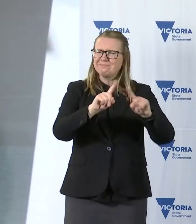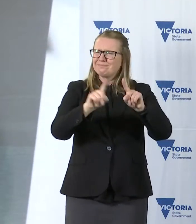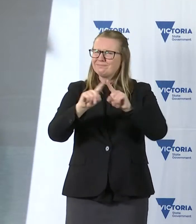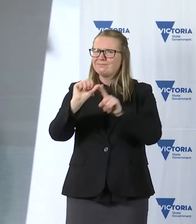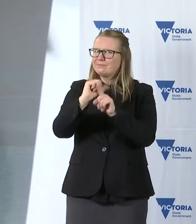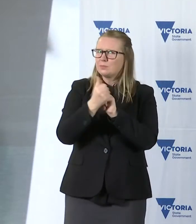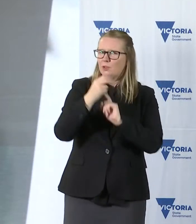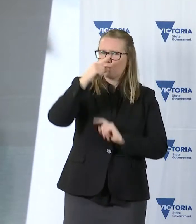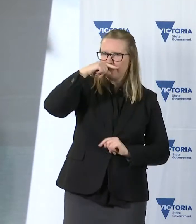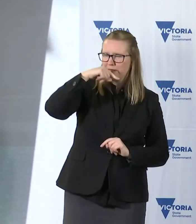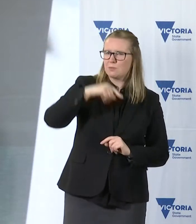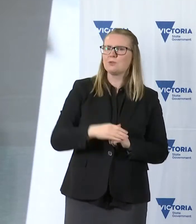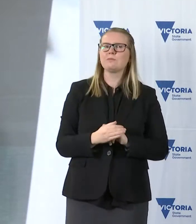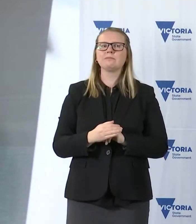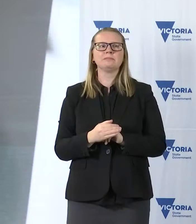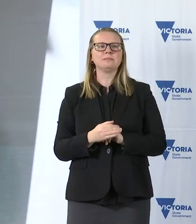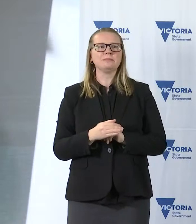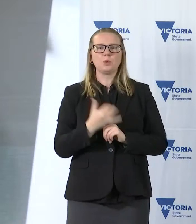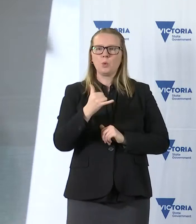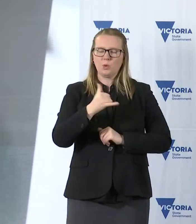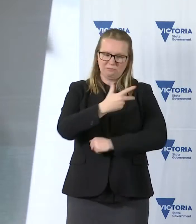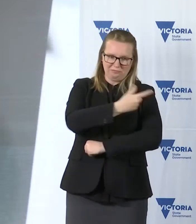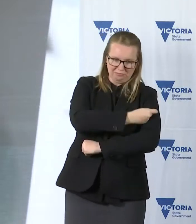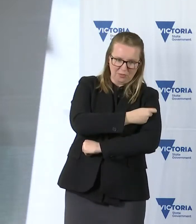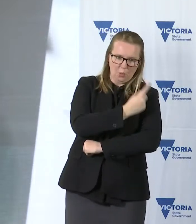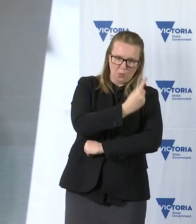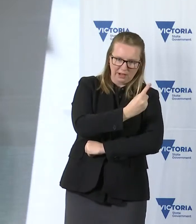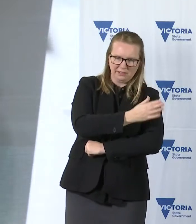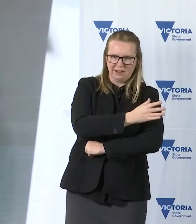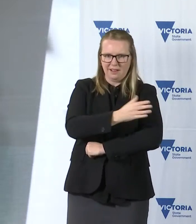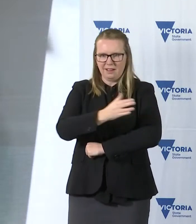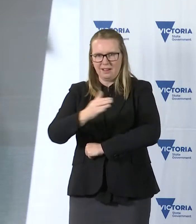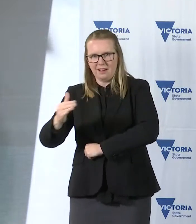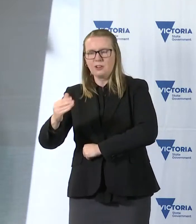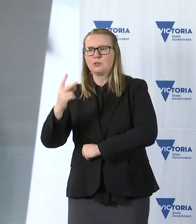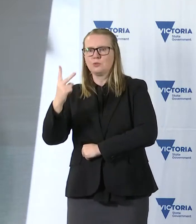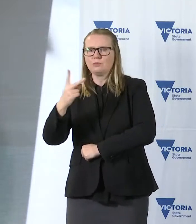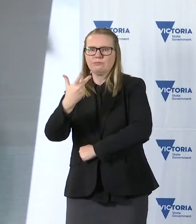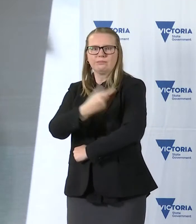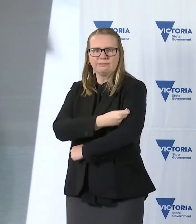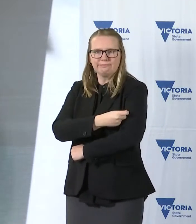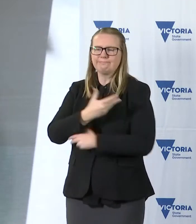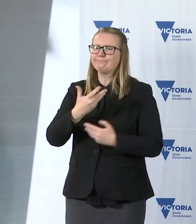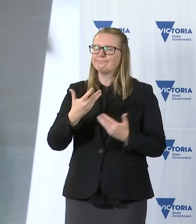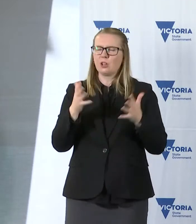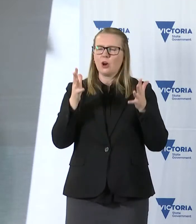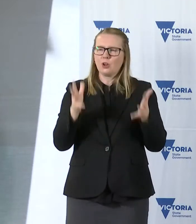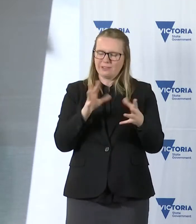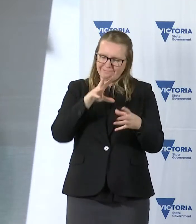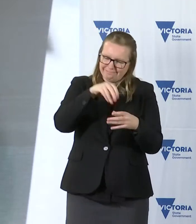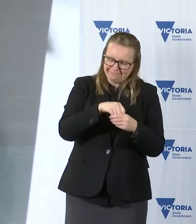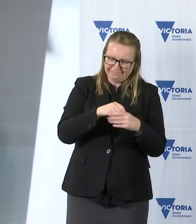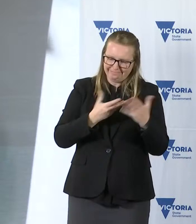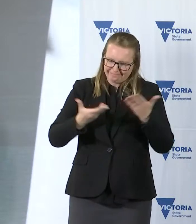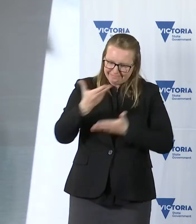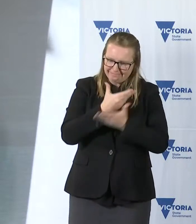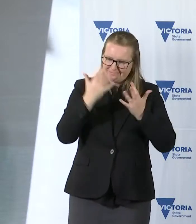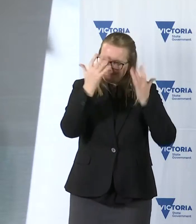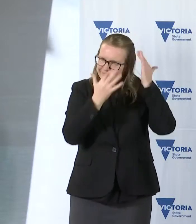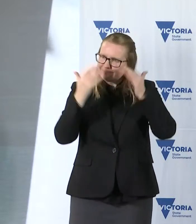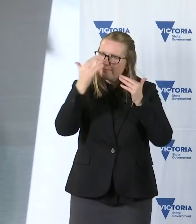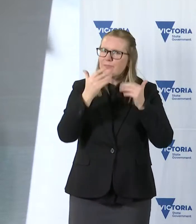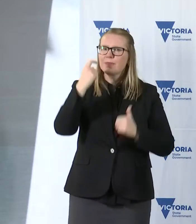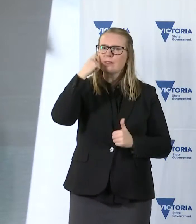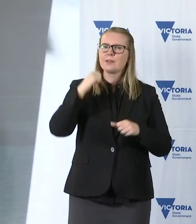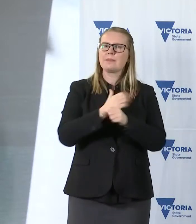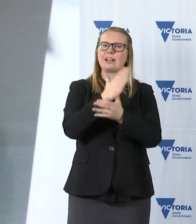all of those intervals between first and second dose, and so on and so forth. They're really critical things from the point of view of